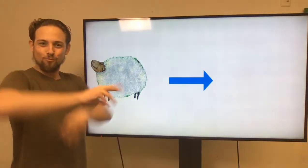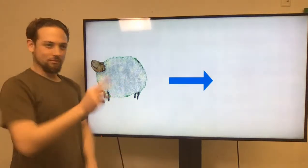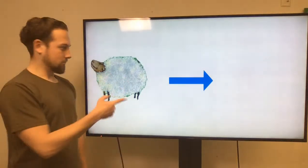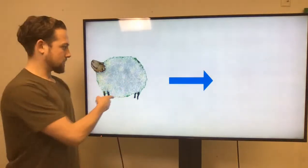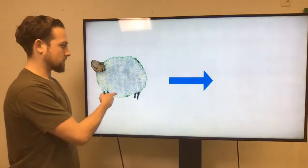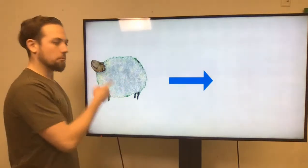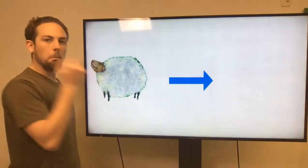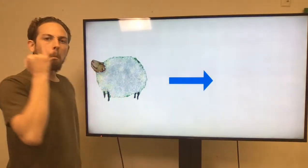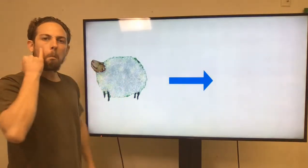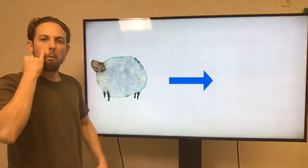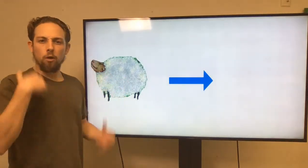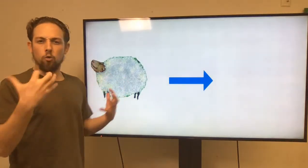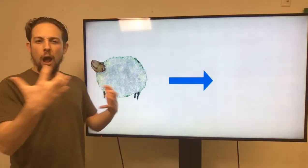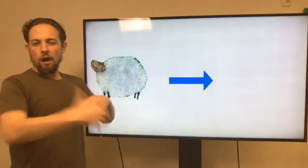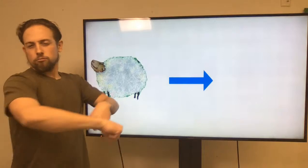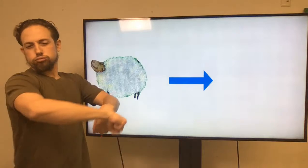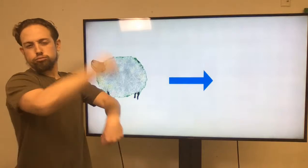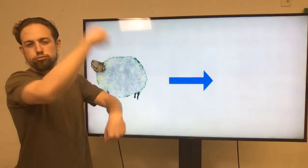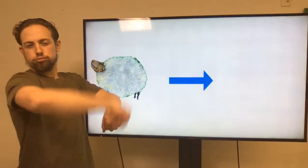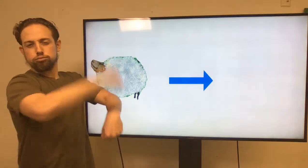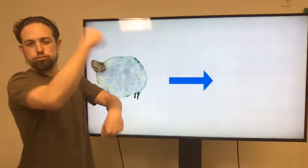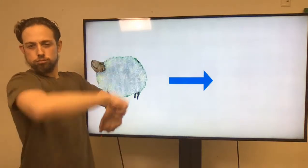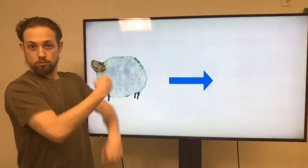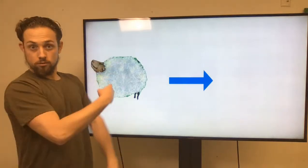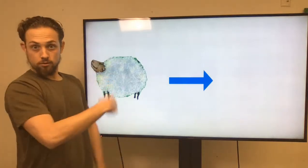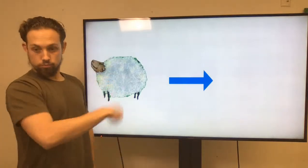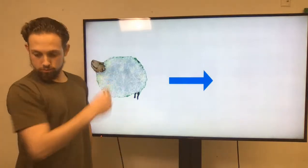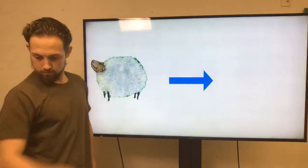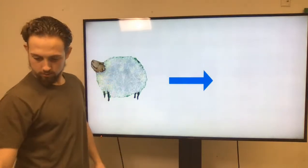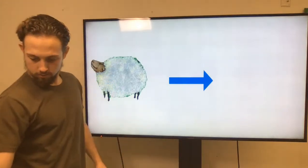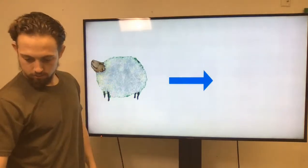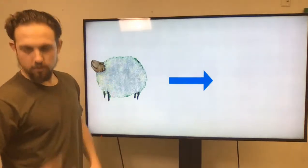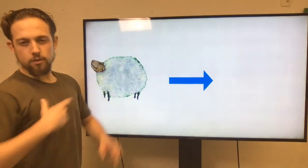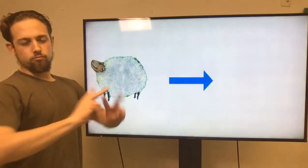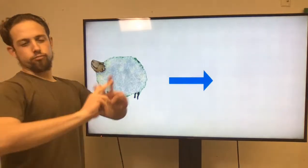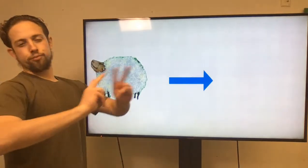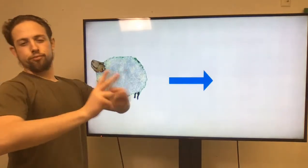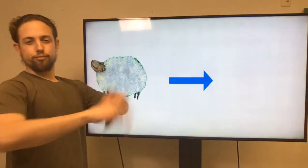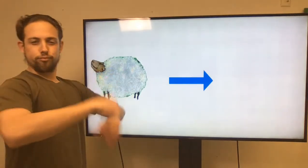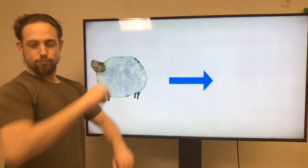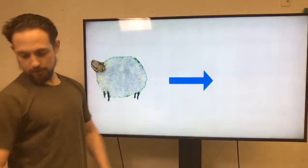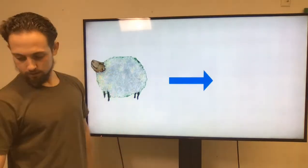This is the sheep when it's full of wool, and we want to shave it.